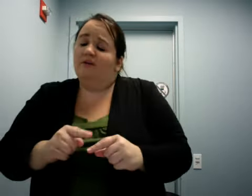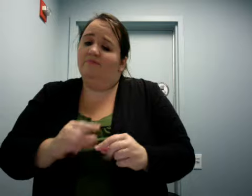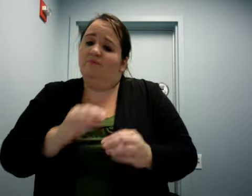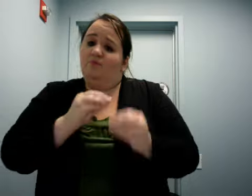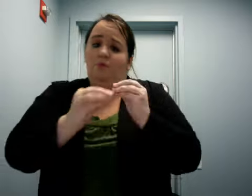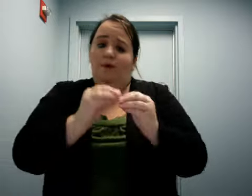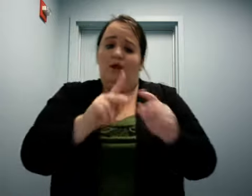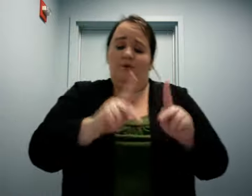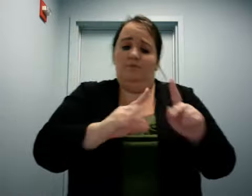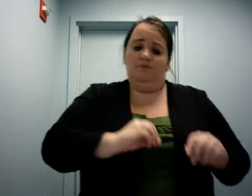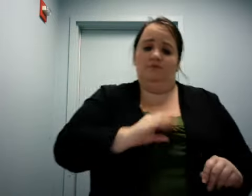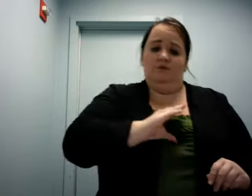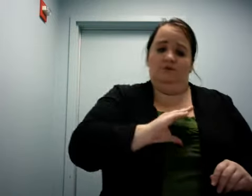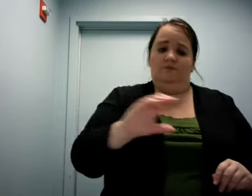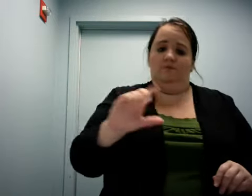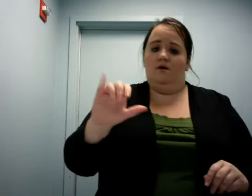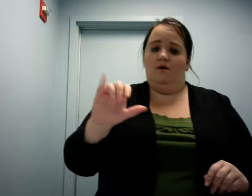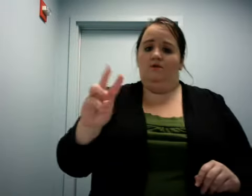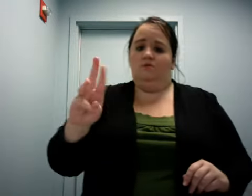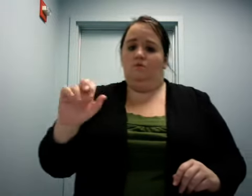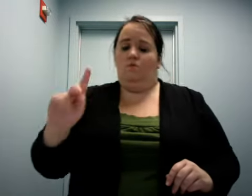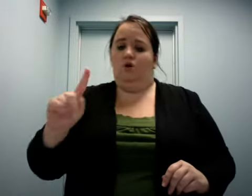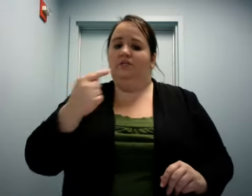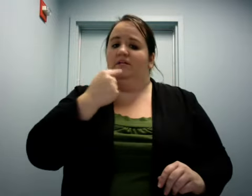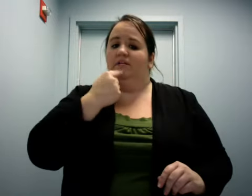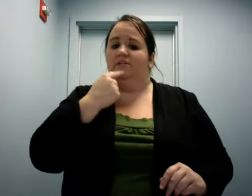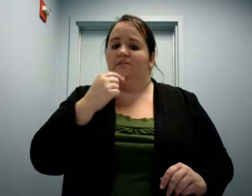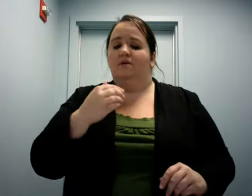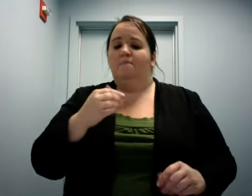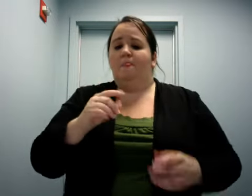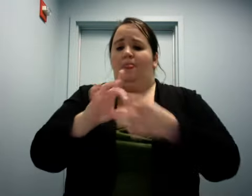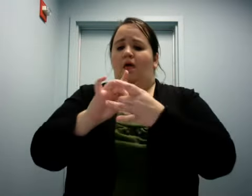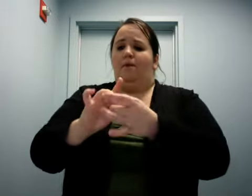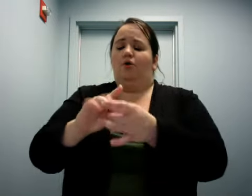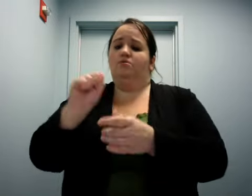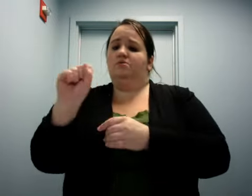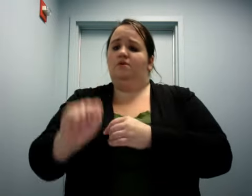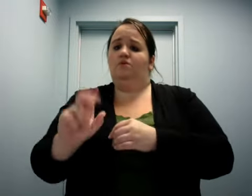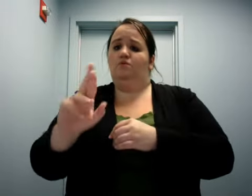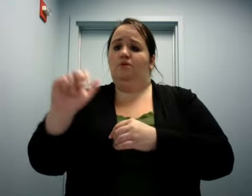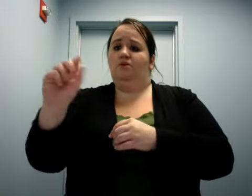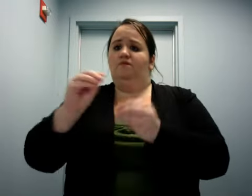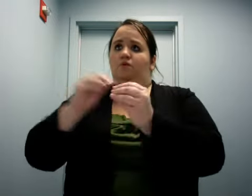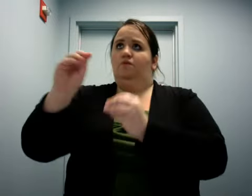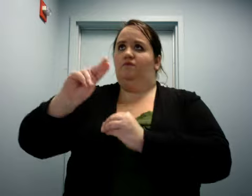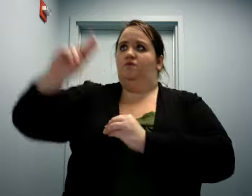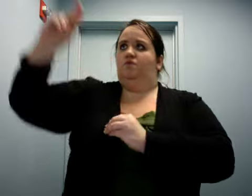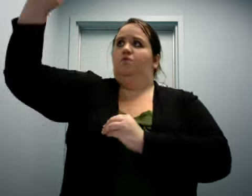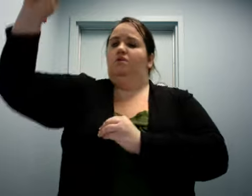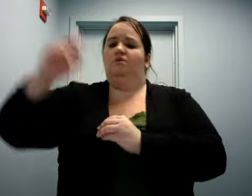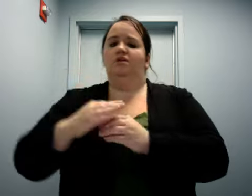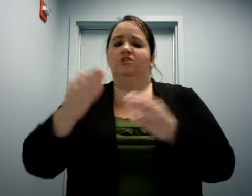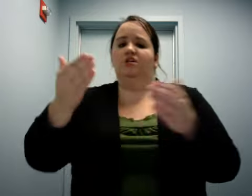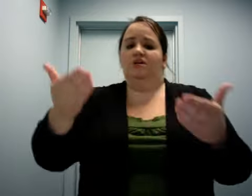Walker wrote this about her southern relatives who had moved to the north and she introduced them to a book about the southern life that they had